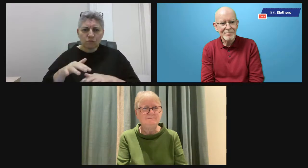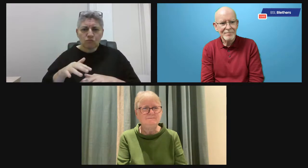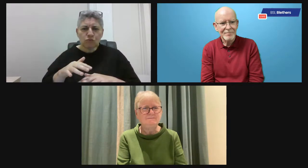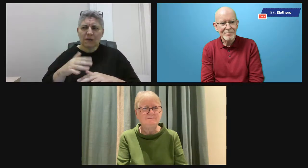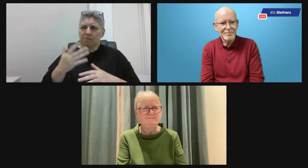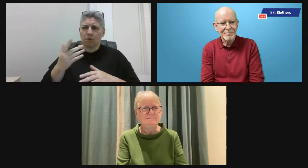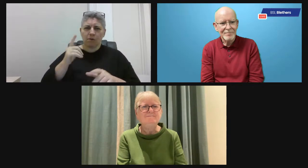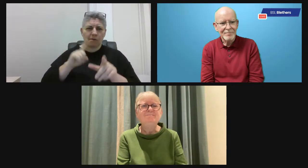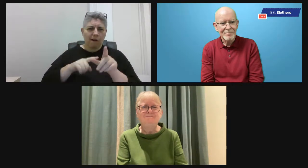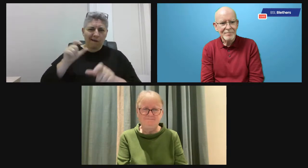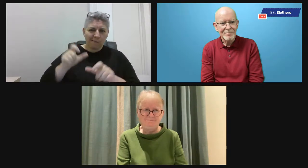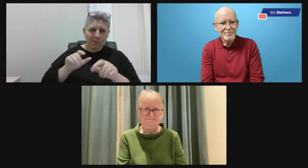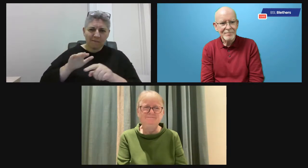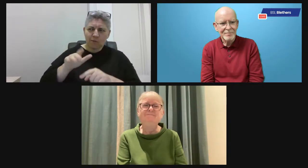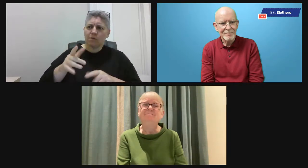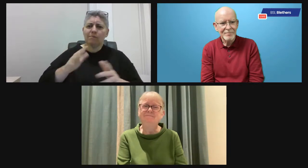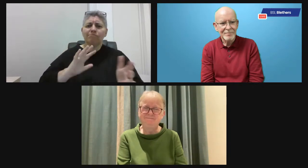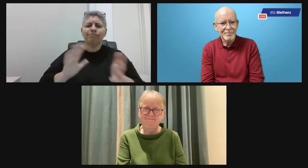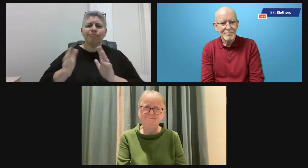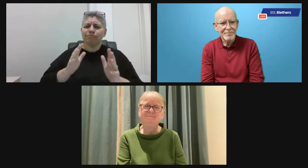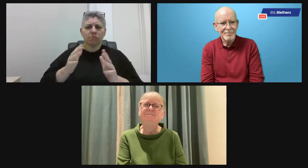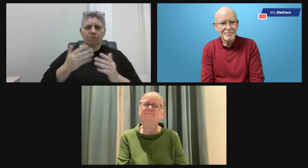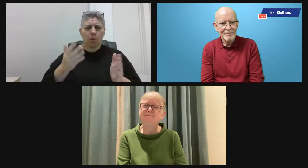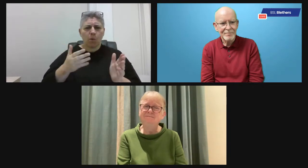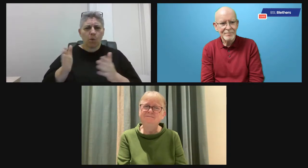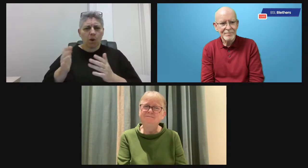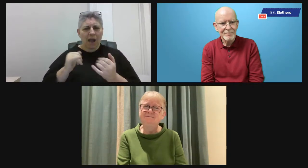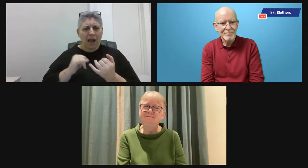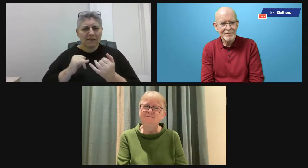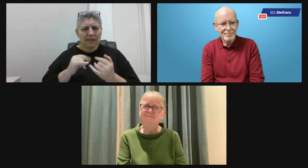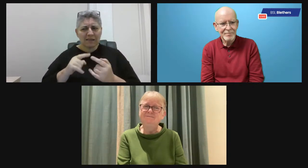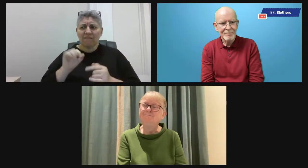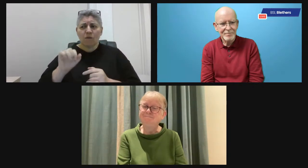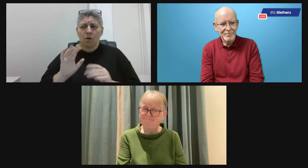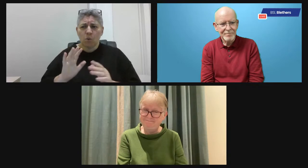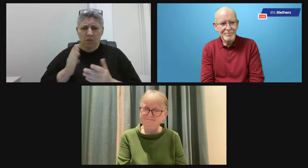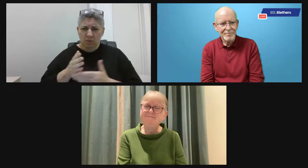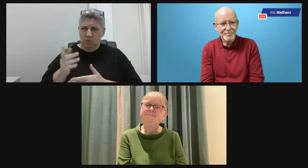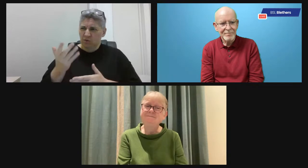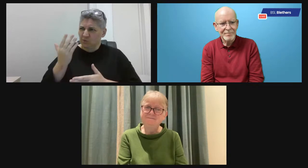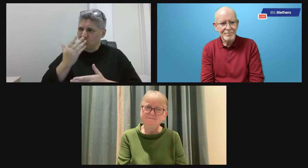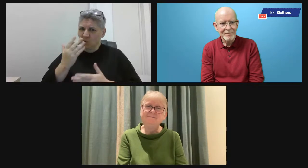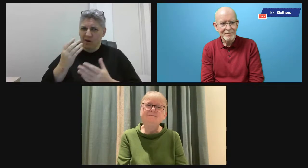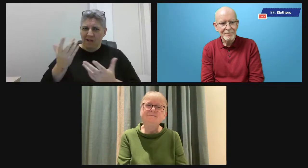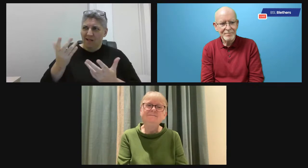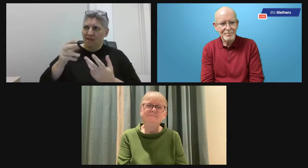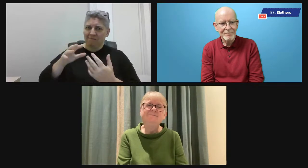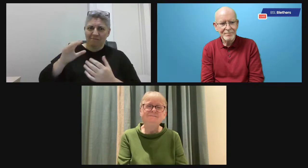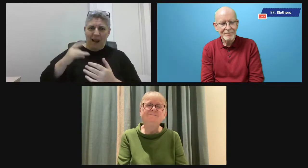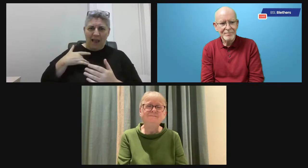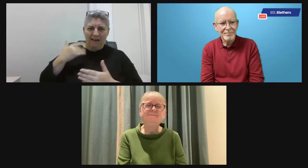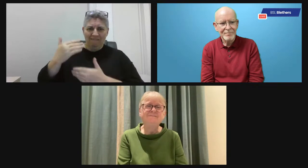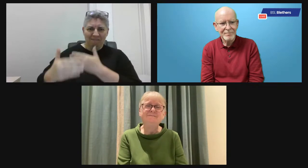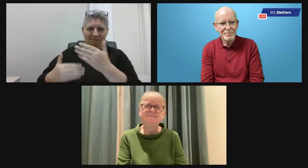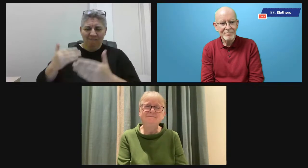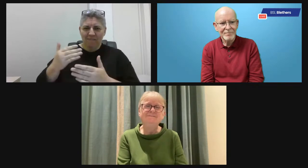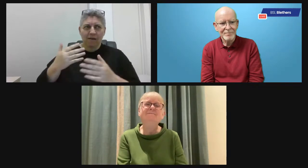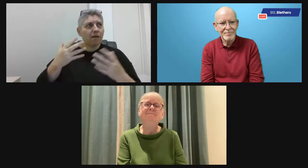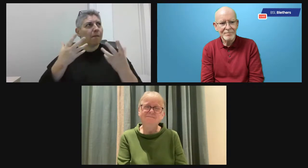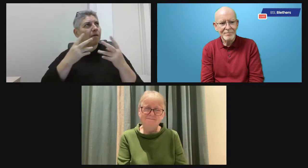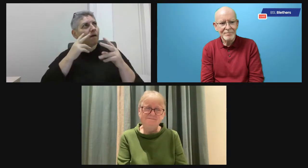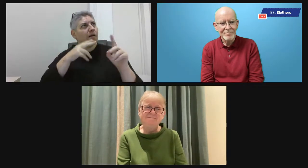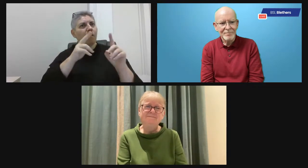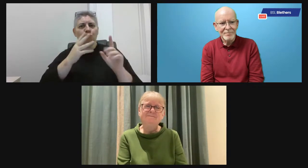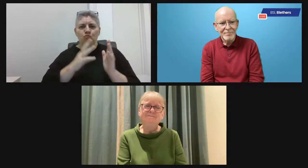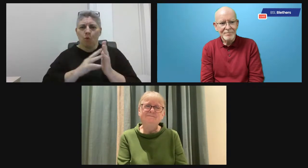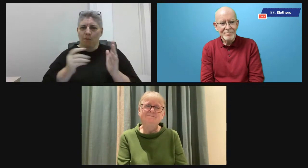I know that you'd mentioned, the fact that young people are now being mainstreamed, and that in school